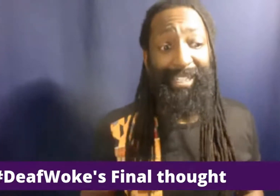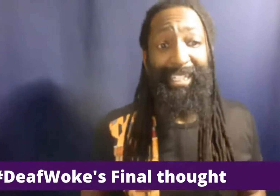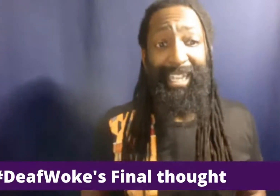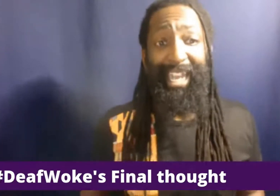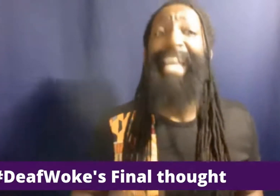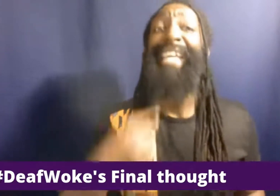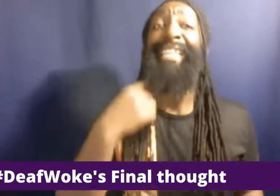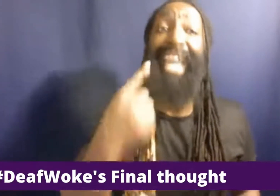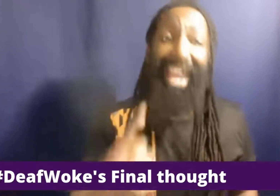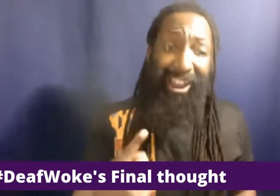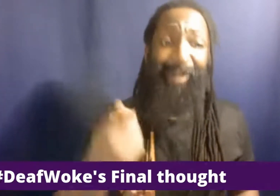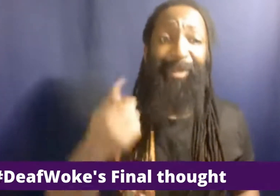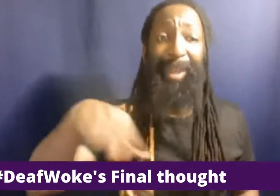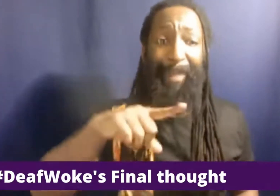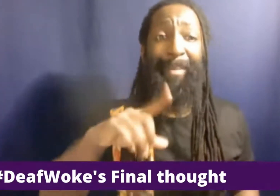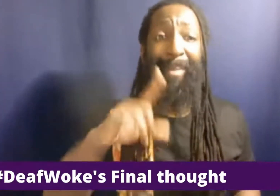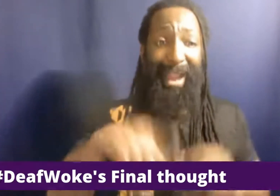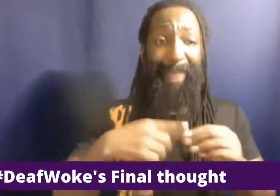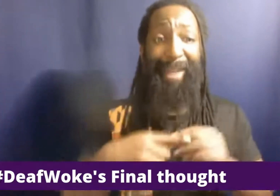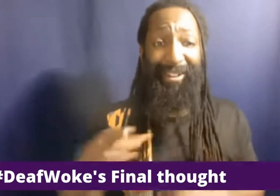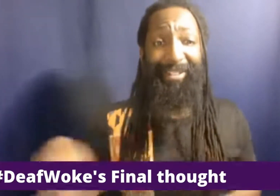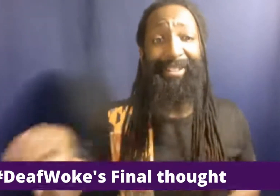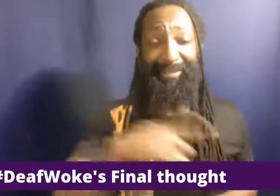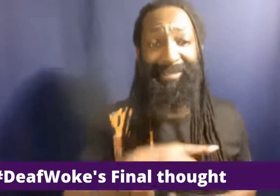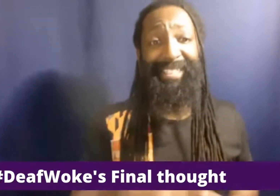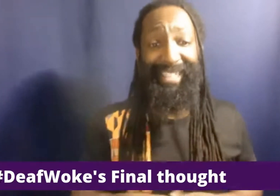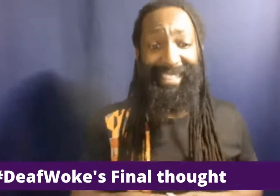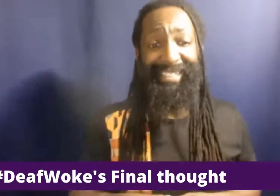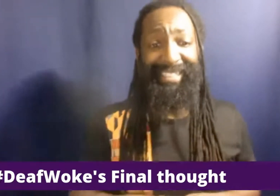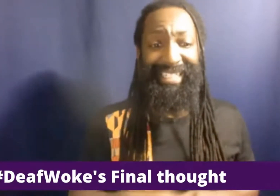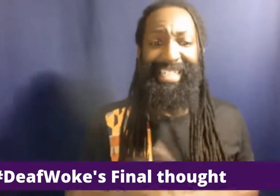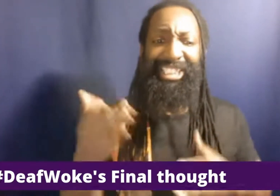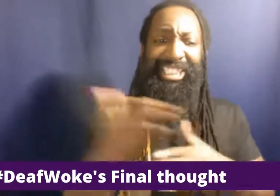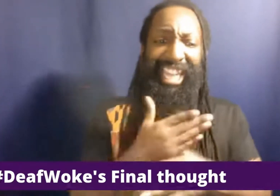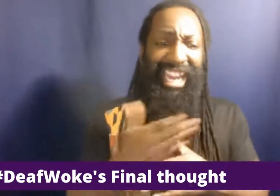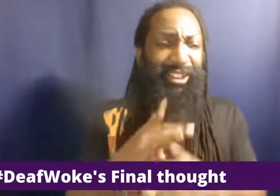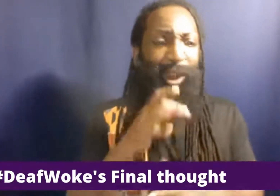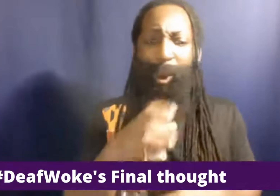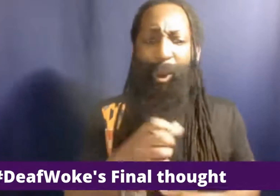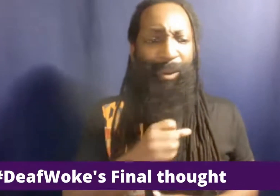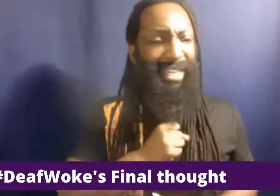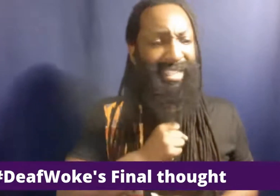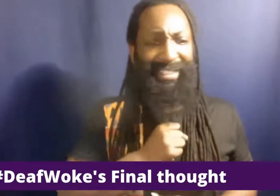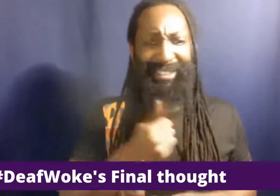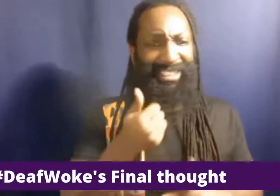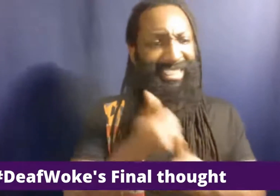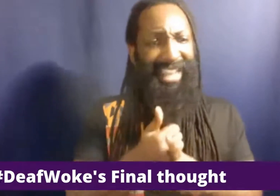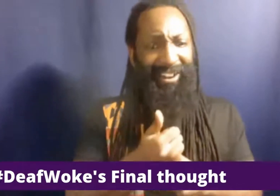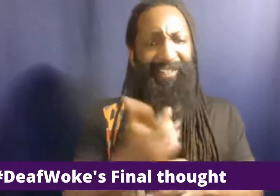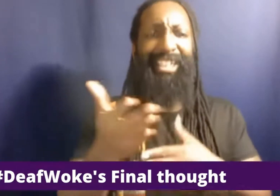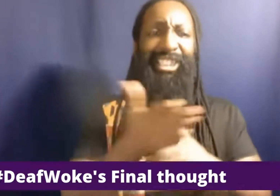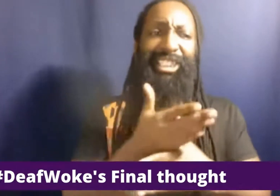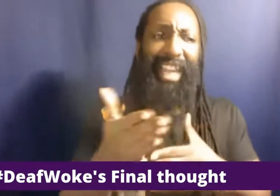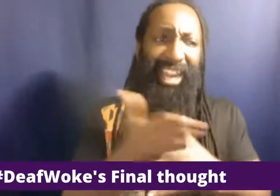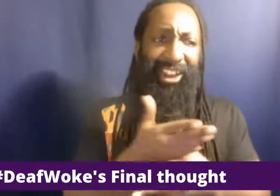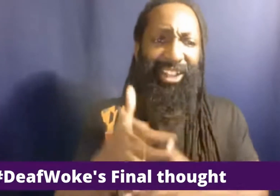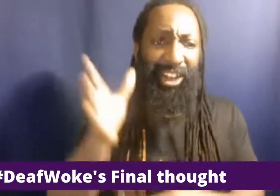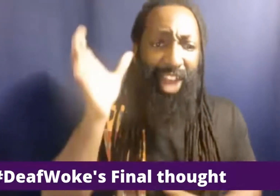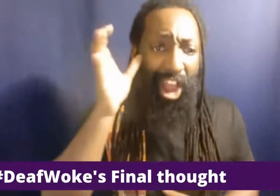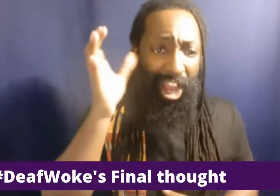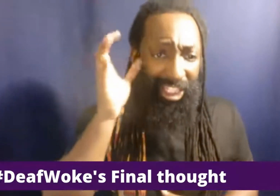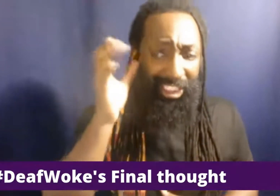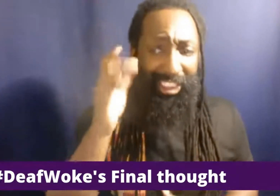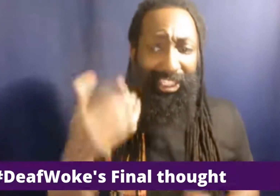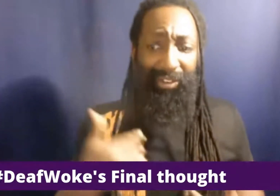someone. Yeah, tell them about them. Yeah, share. Don't hold it to yourself. Share